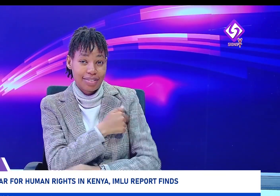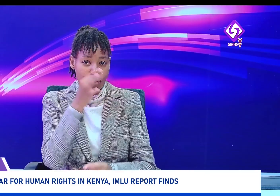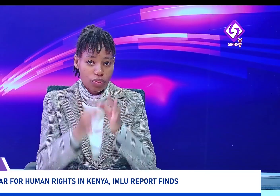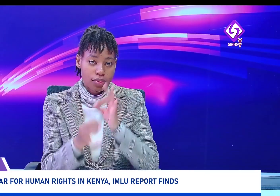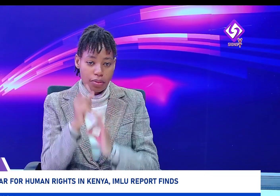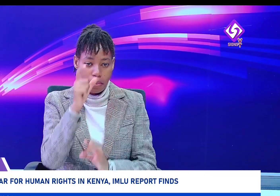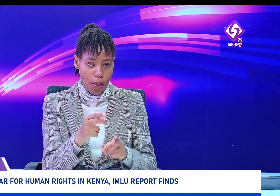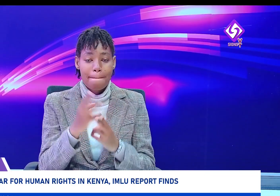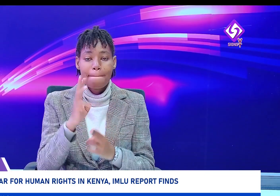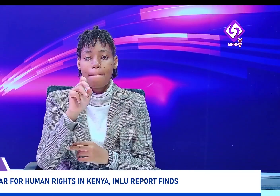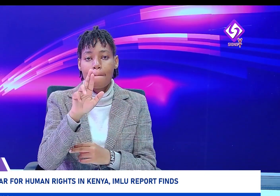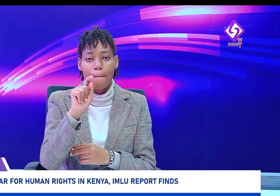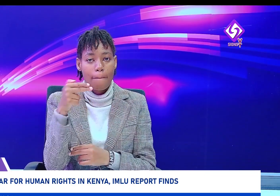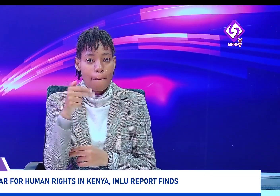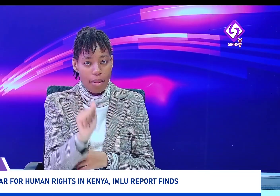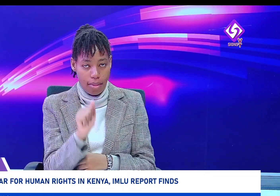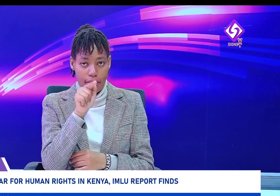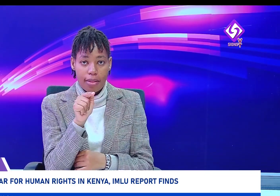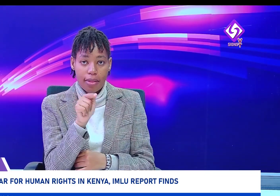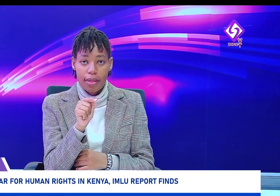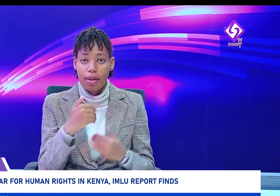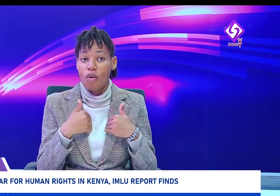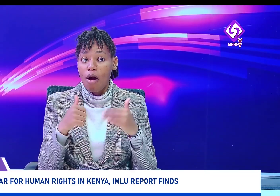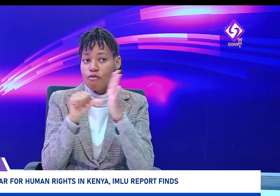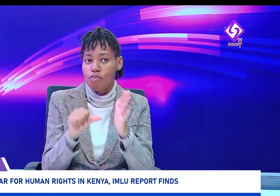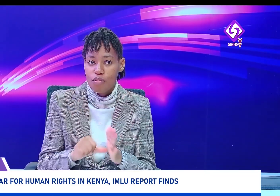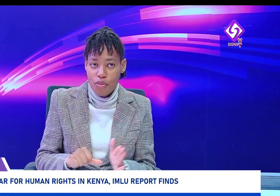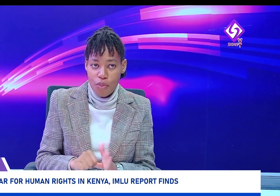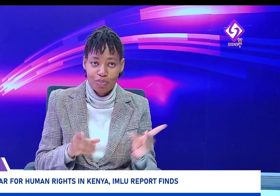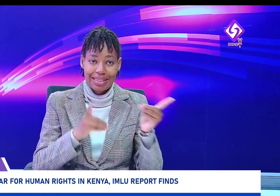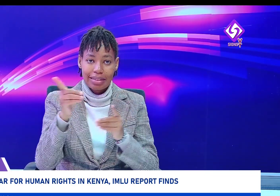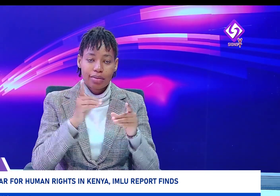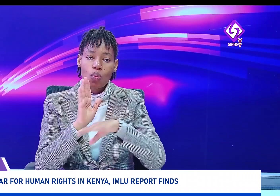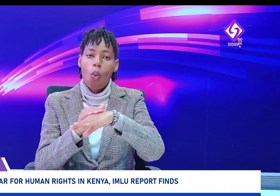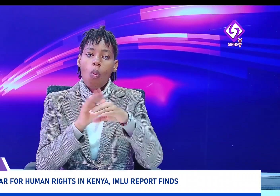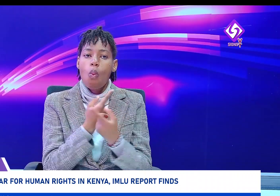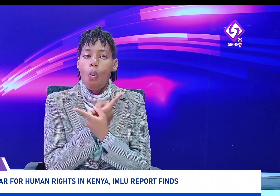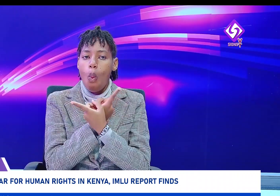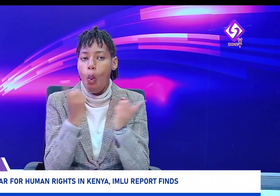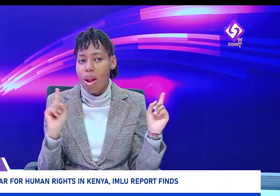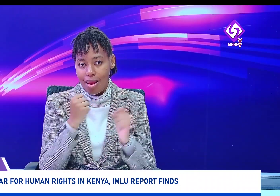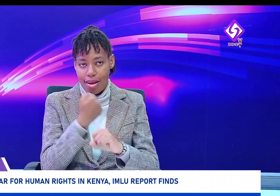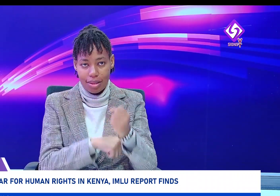In response to the troubling trend, Chief Justice Martha Koome has issued a direct call of